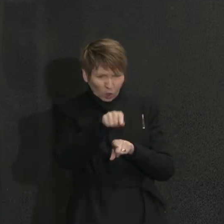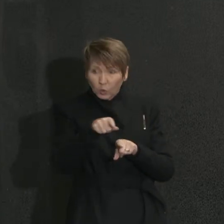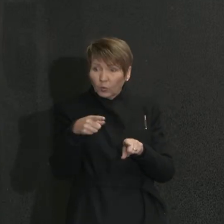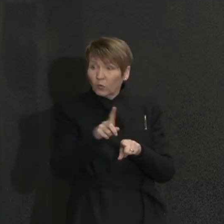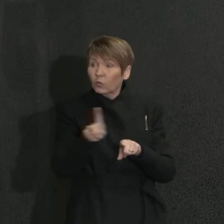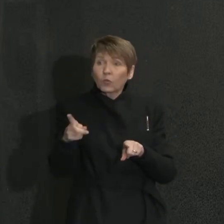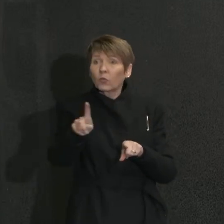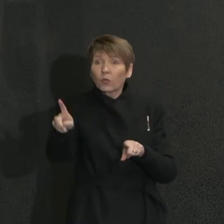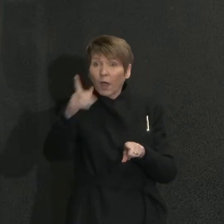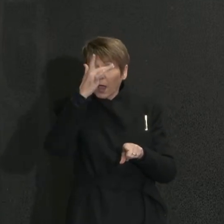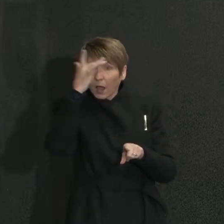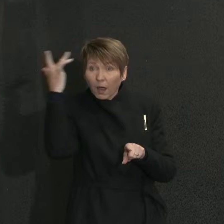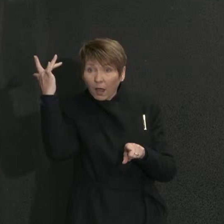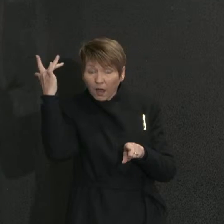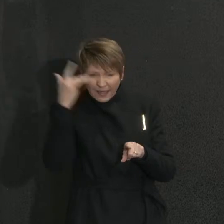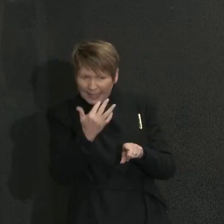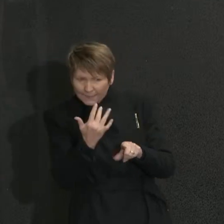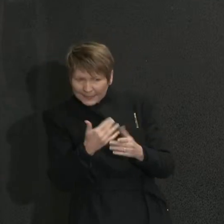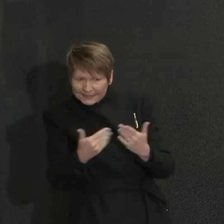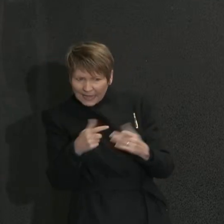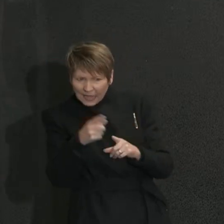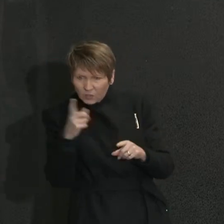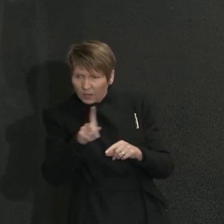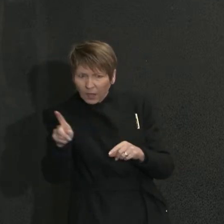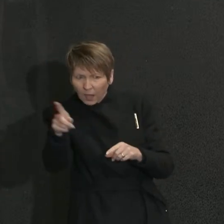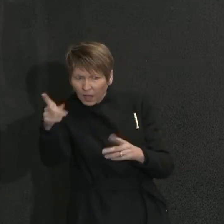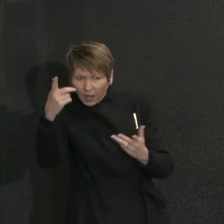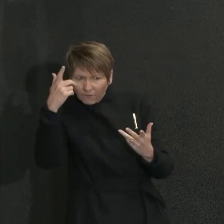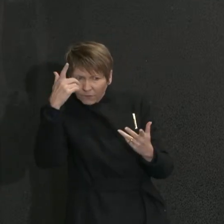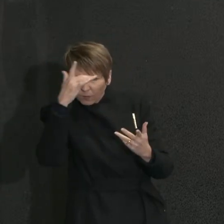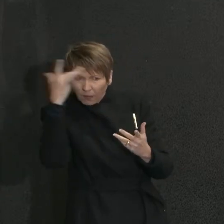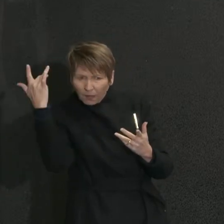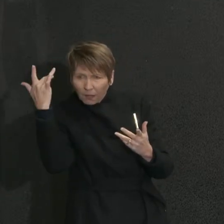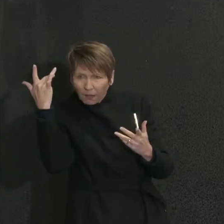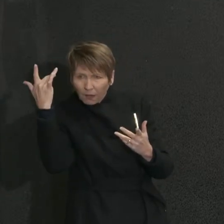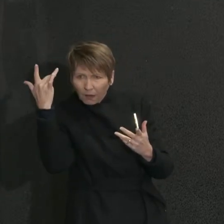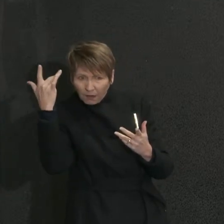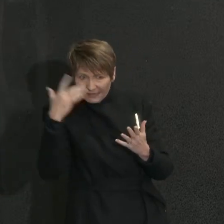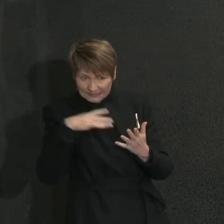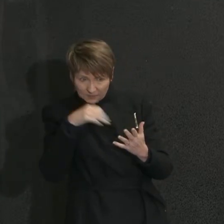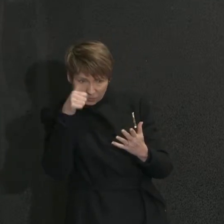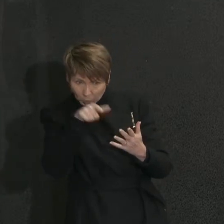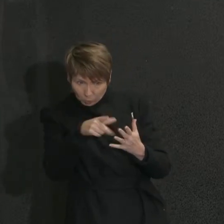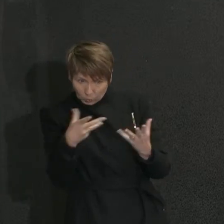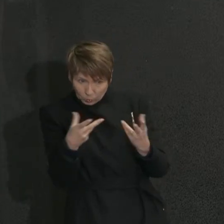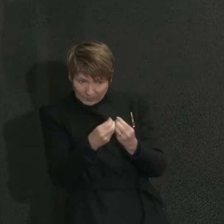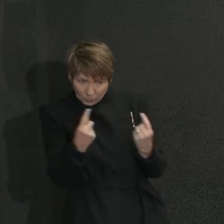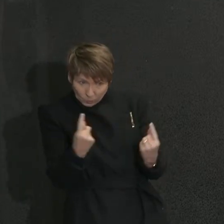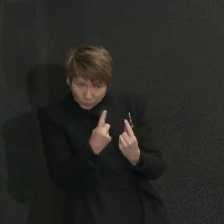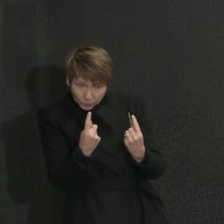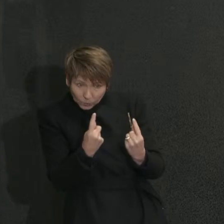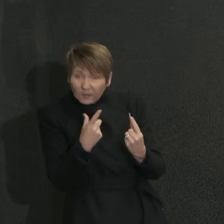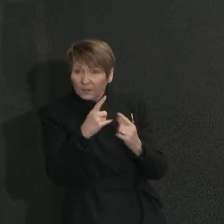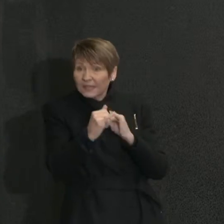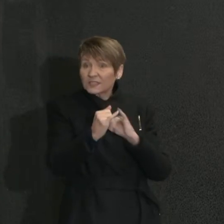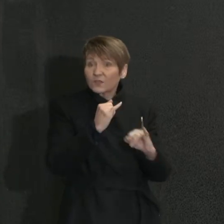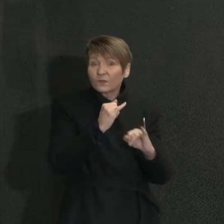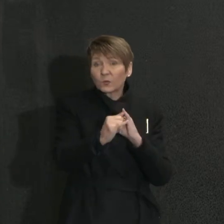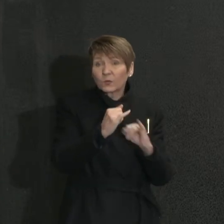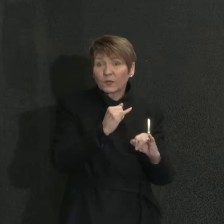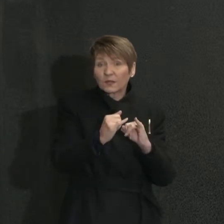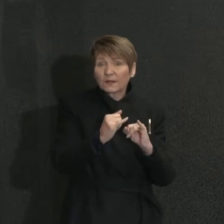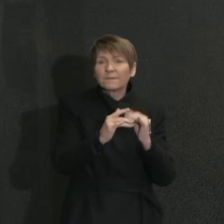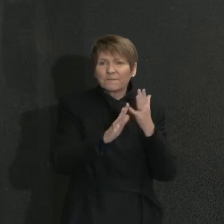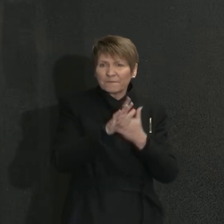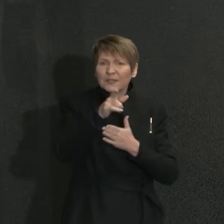of those infected people coming forward? That's why any symptoms at all, you've got to come forward and get tested. We'll